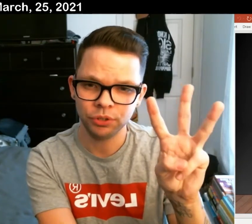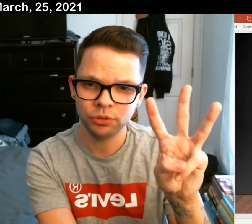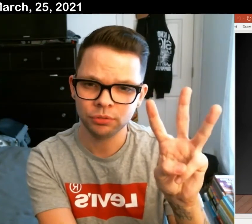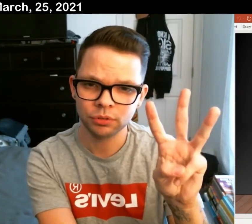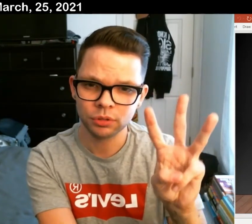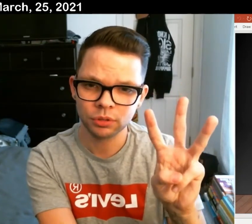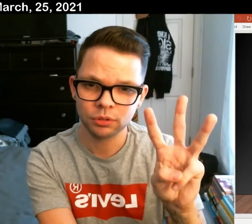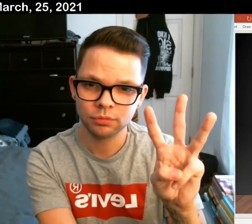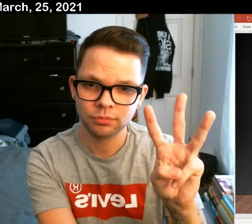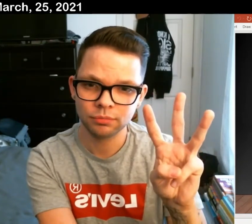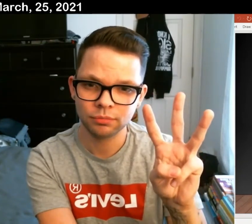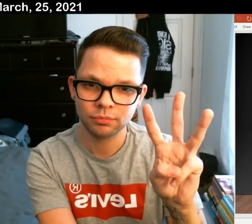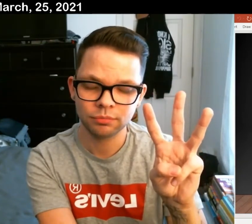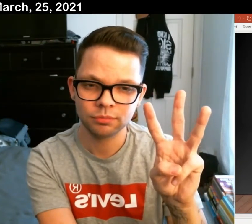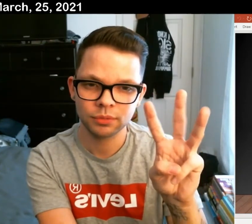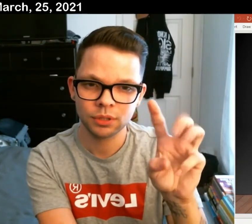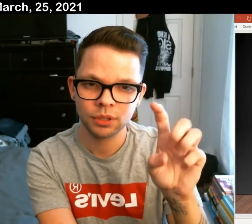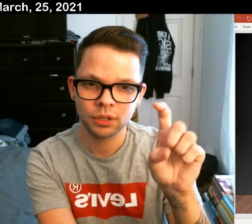W.